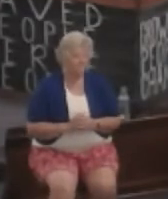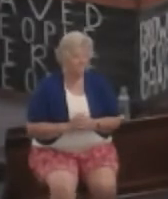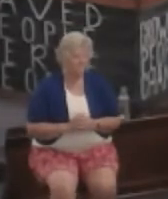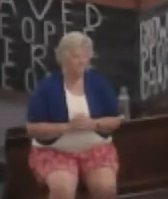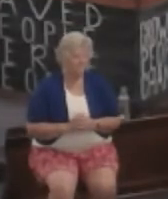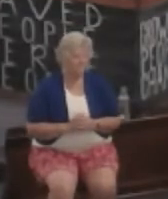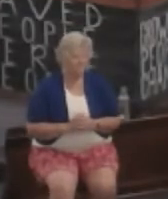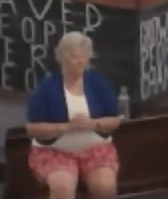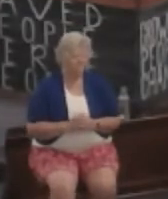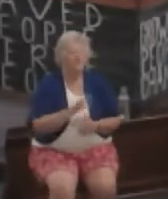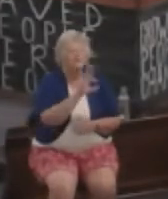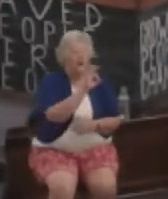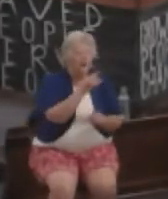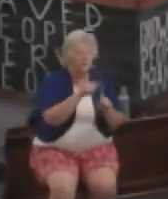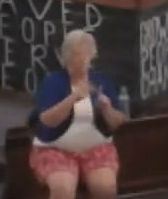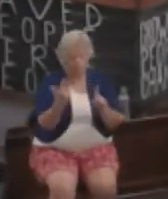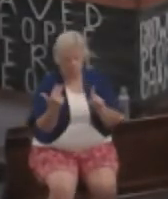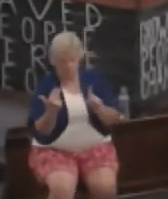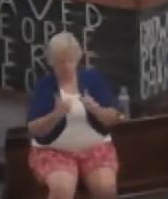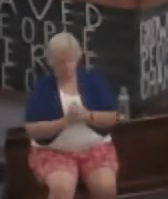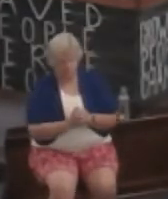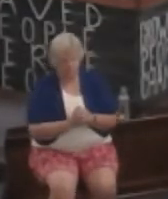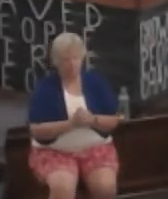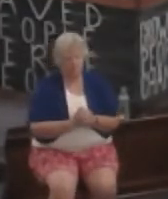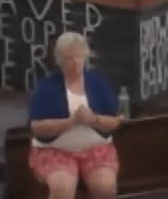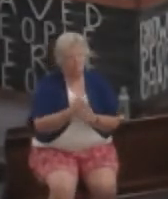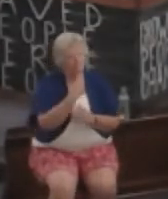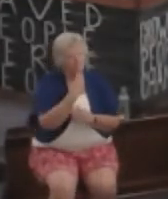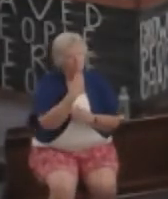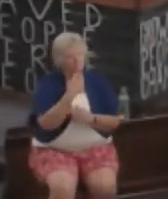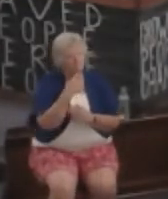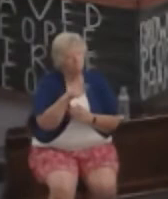Romans chapter 10, 9 through 13 says,